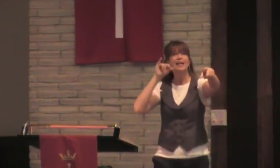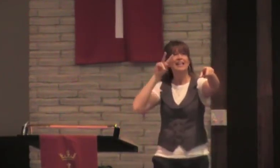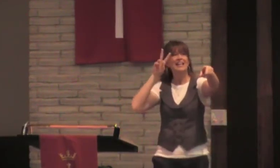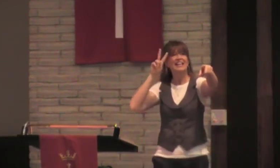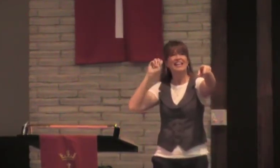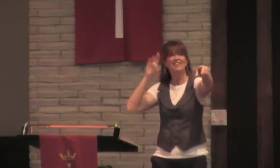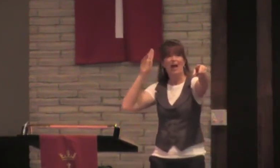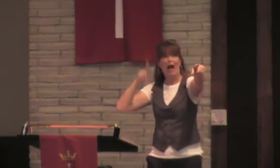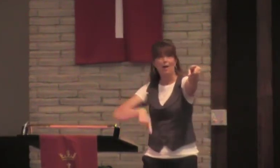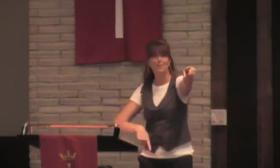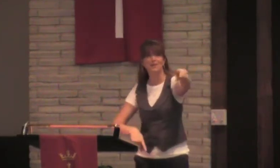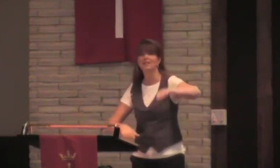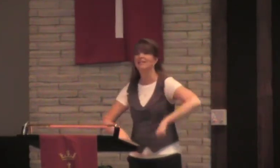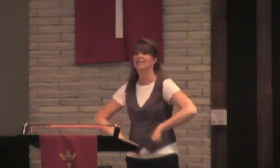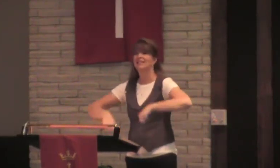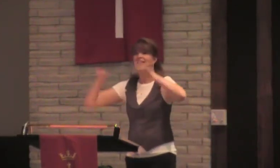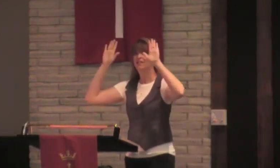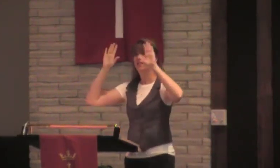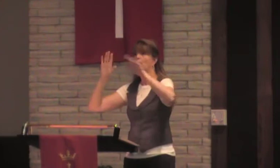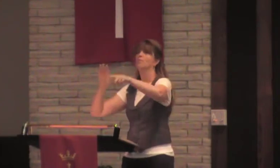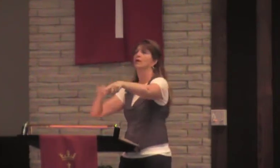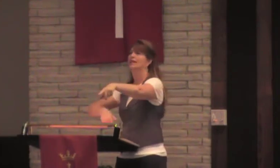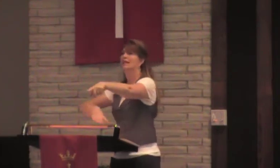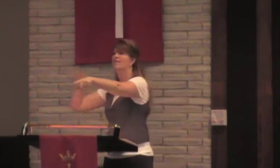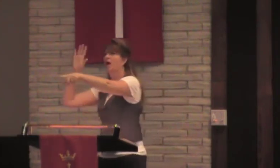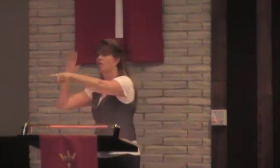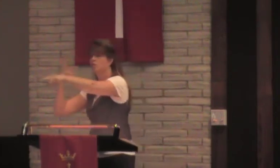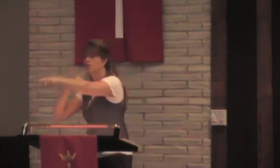surrender? What'd you say? Give up.